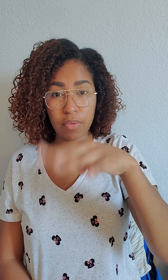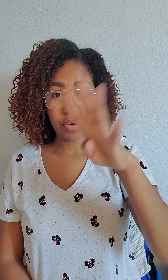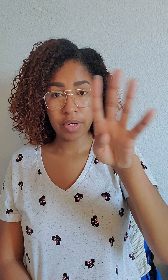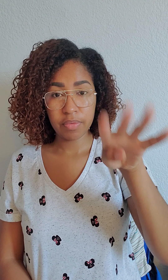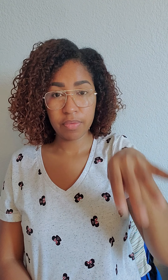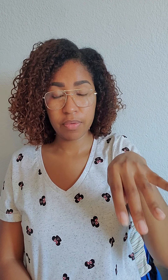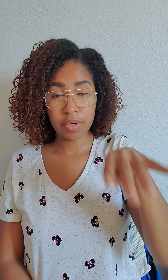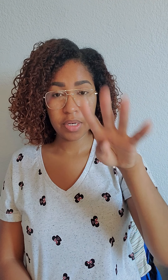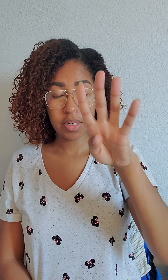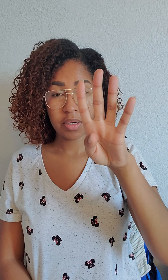44,